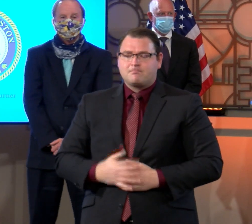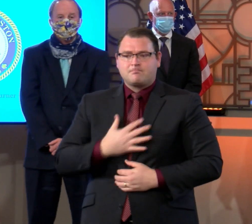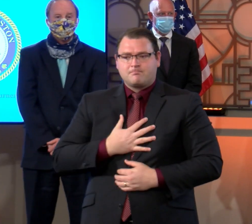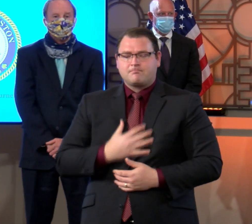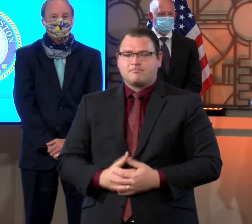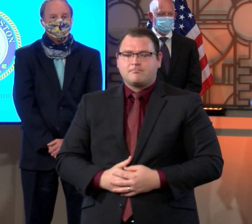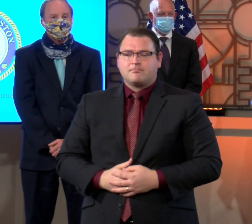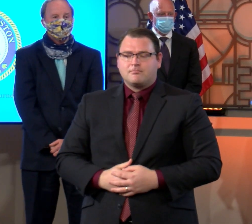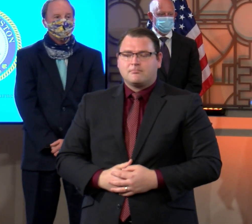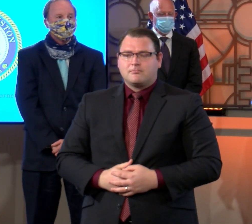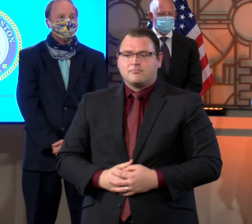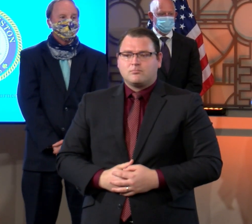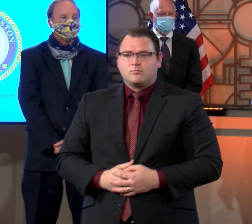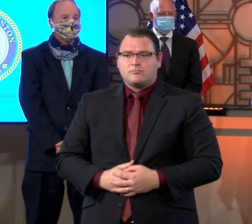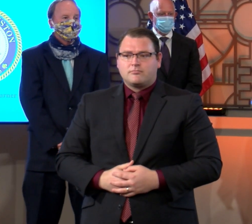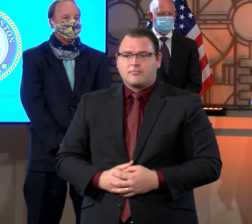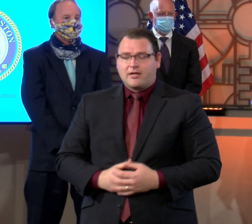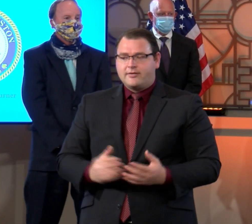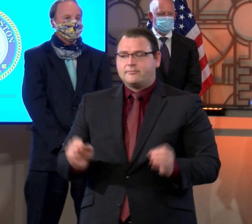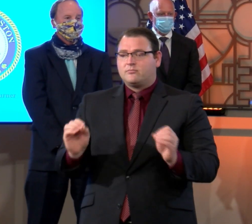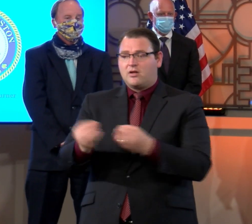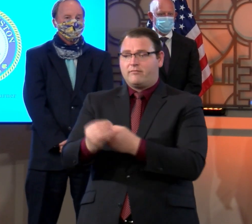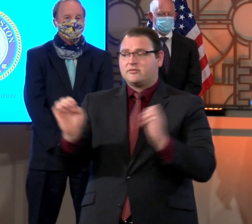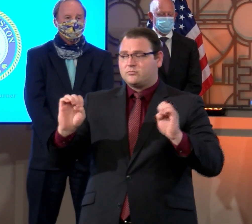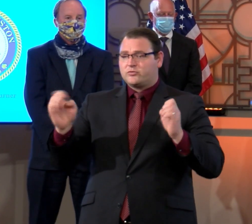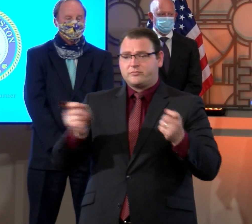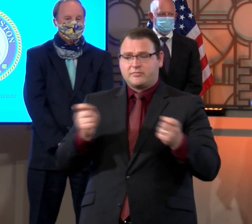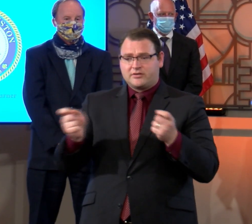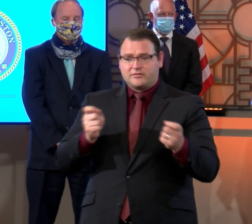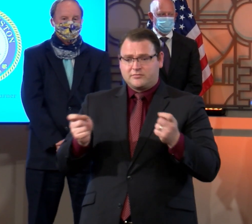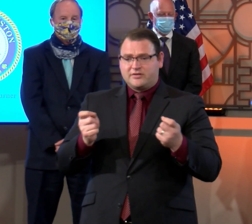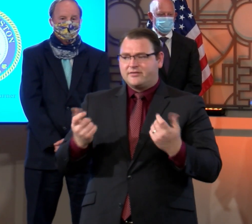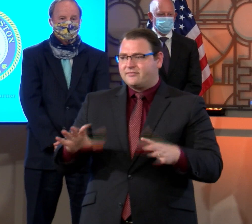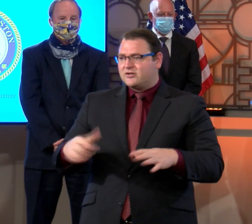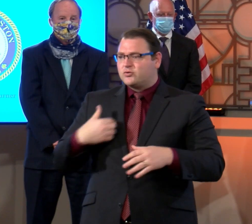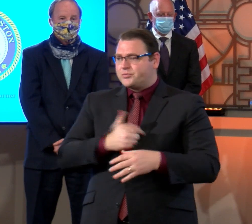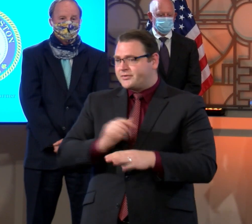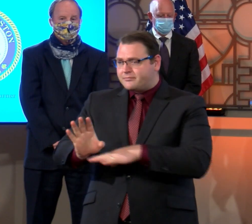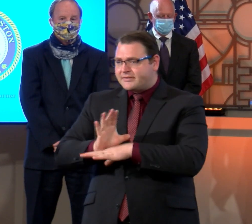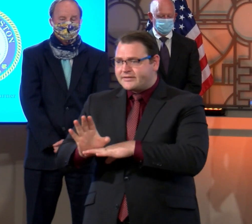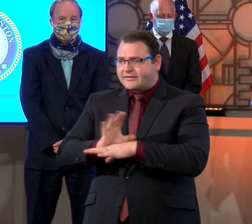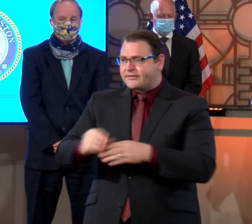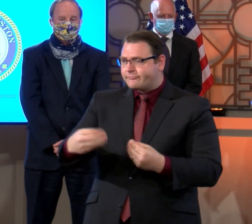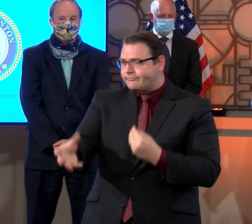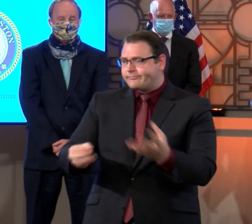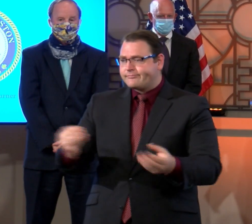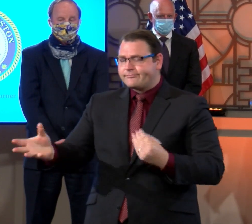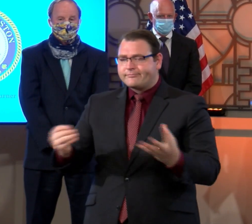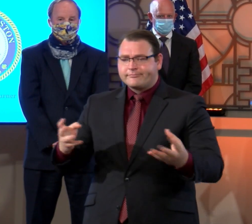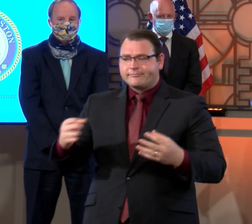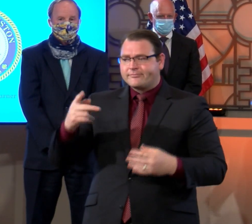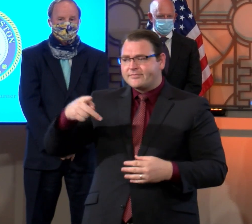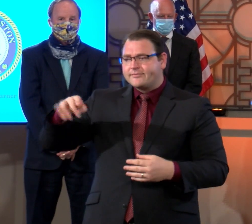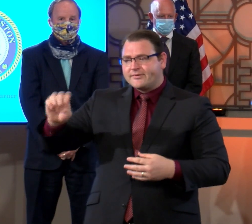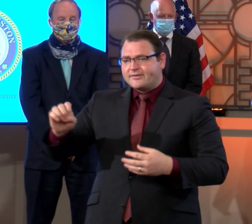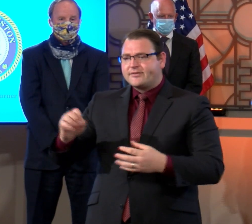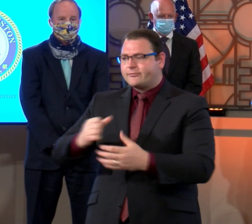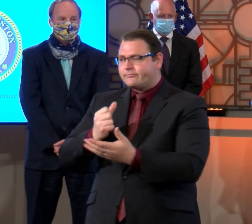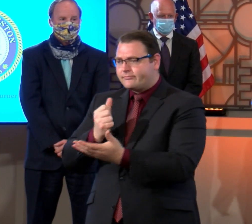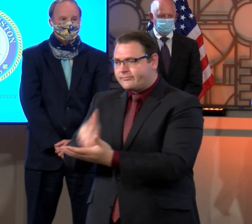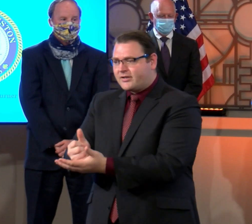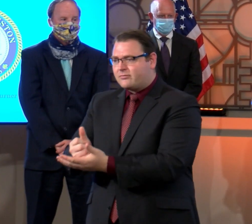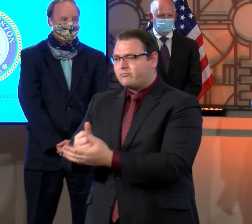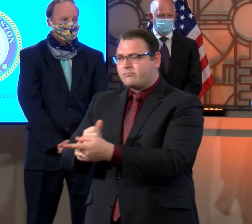The Office of Emergency Management has been busy working and distributing the personal protective equipment to keep the firefighters, the